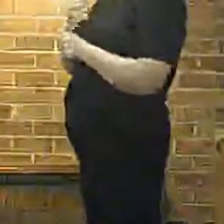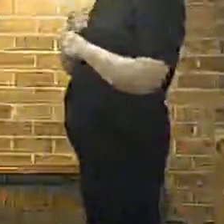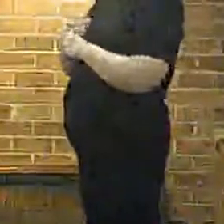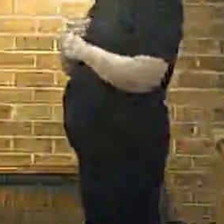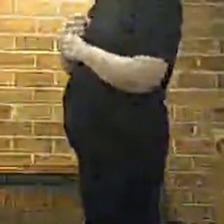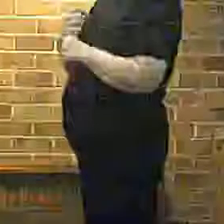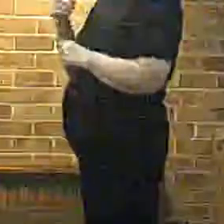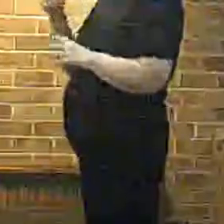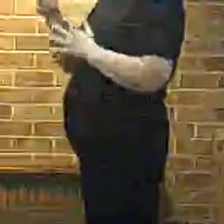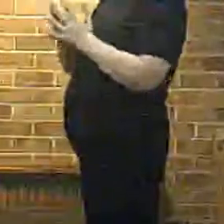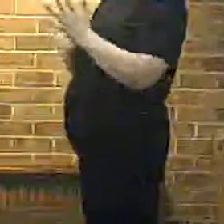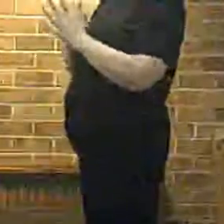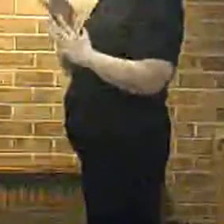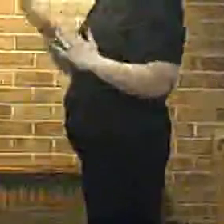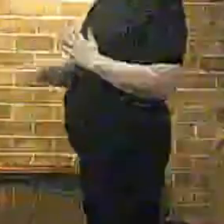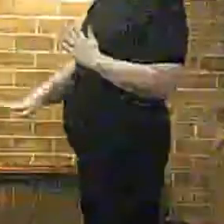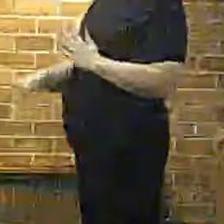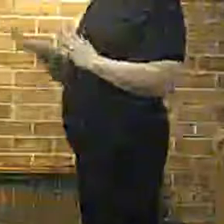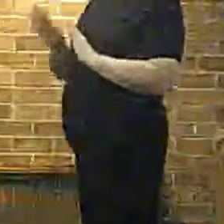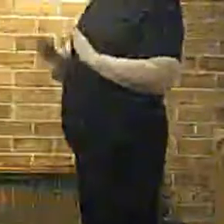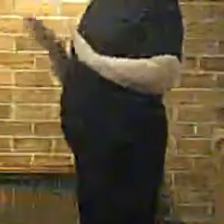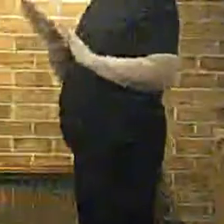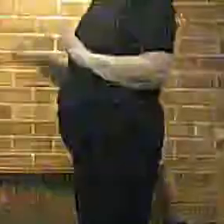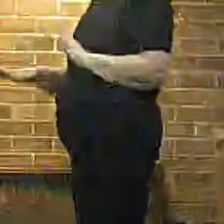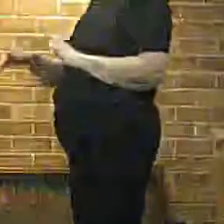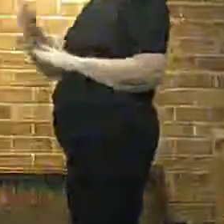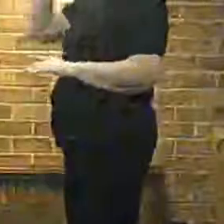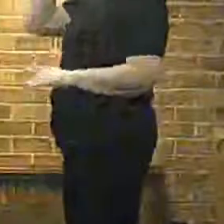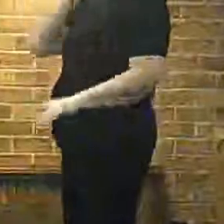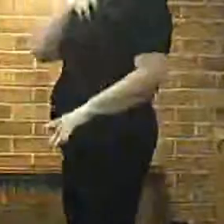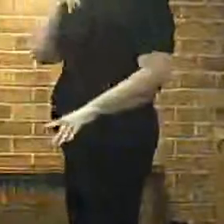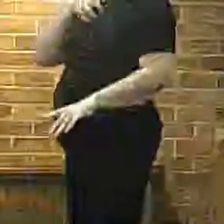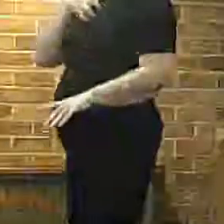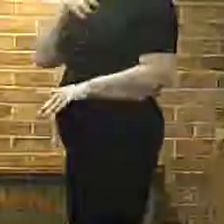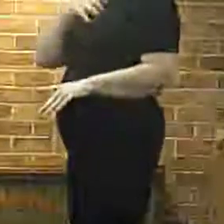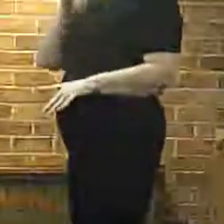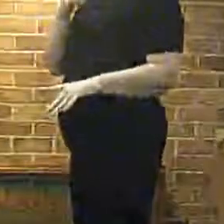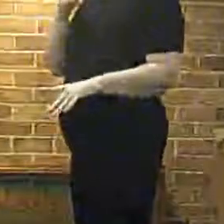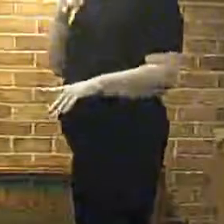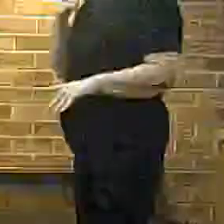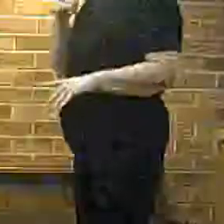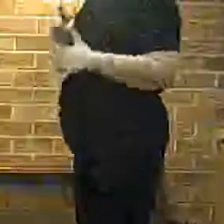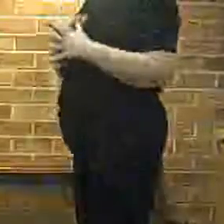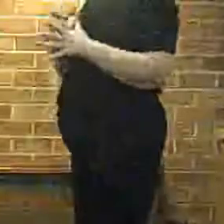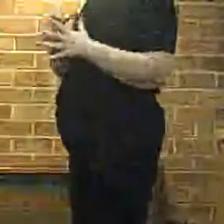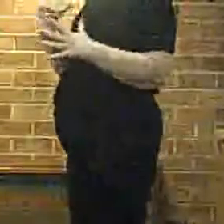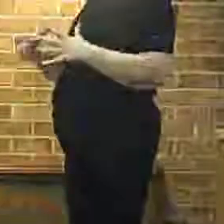that road from there, and I'm scared that there might be an accident because it's so fast.